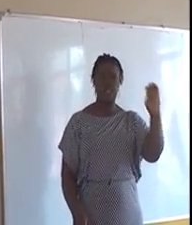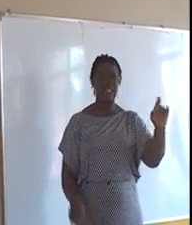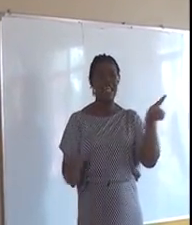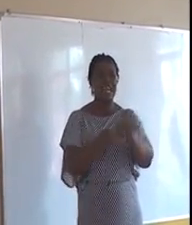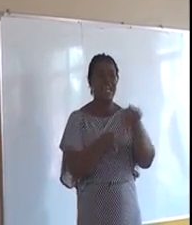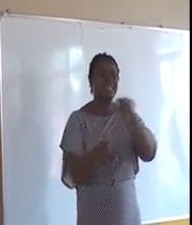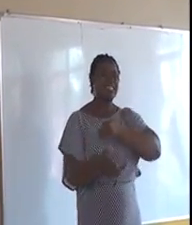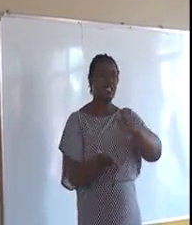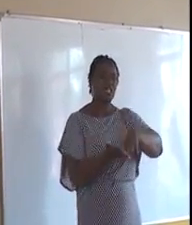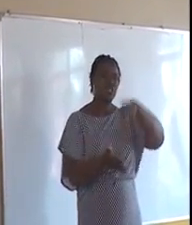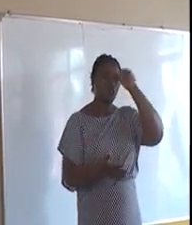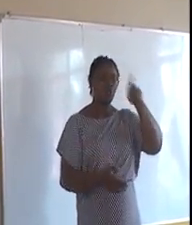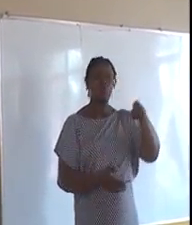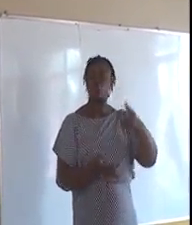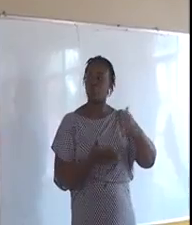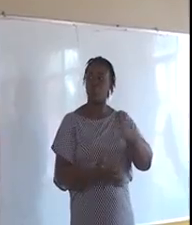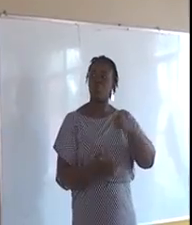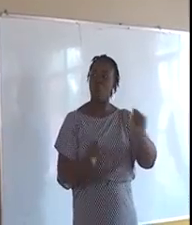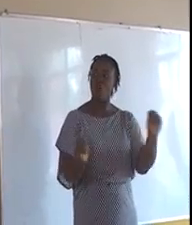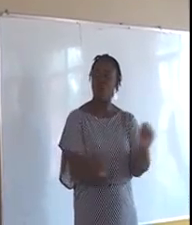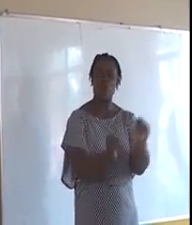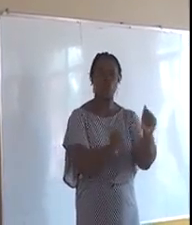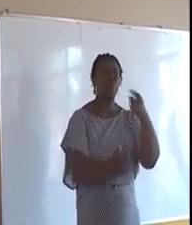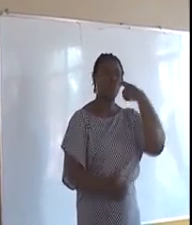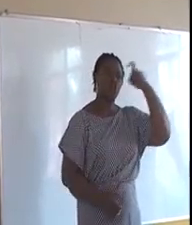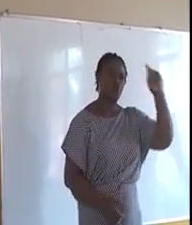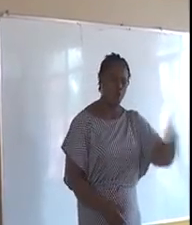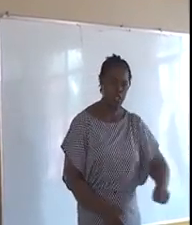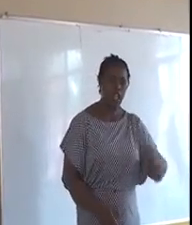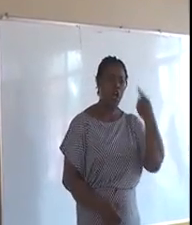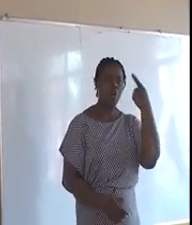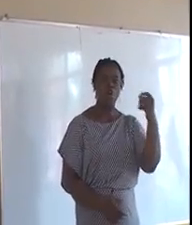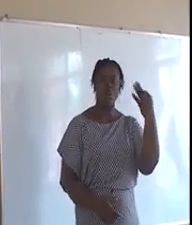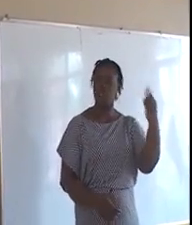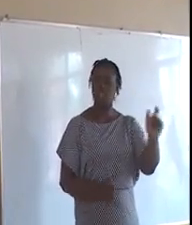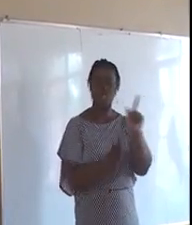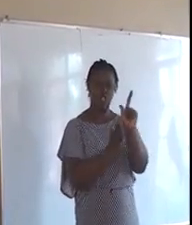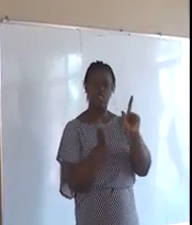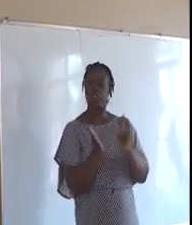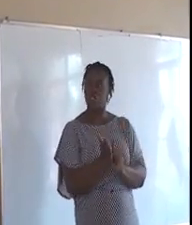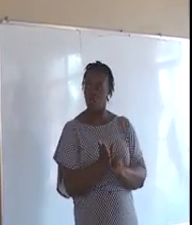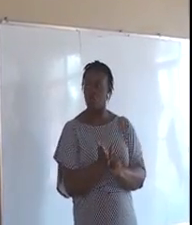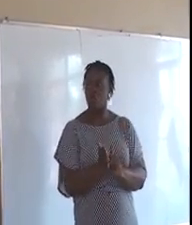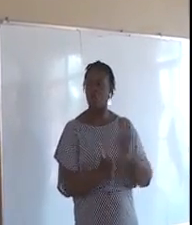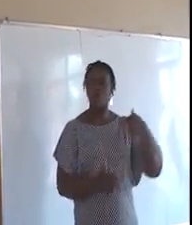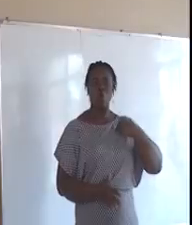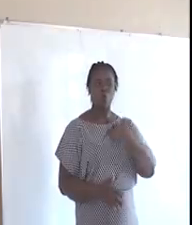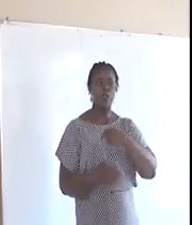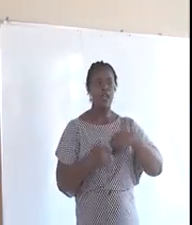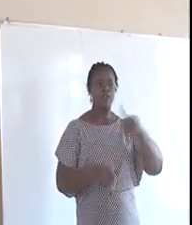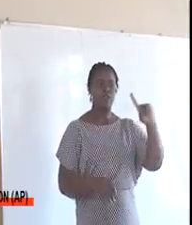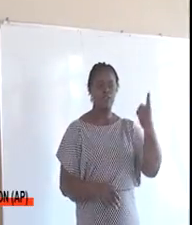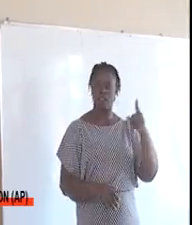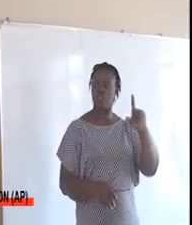you should follow the order of the formula of common difference. We have the first